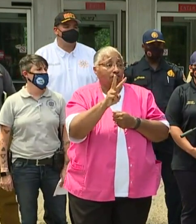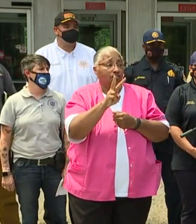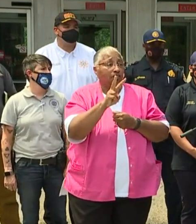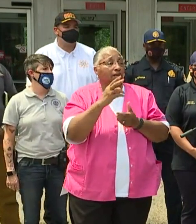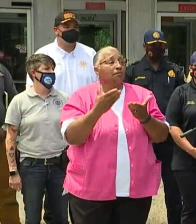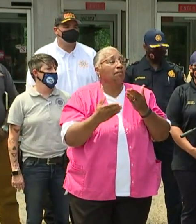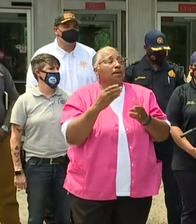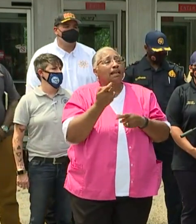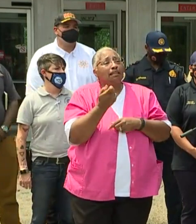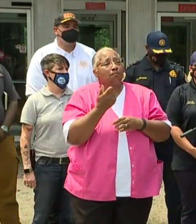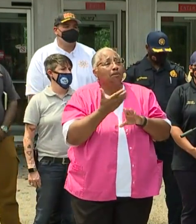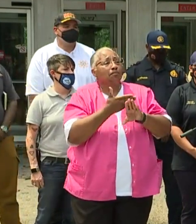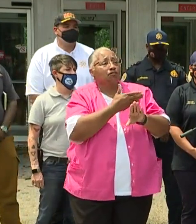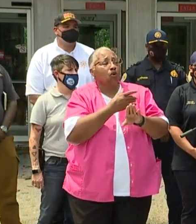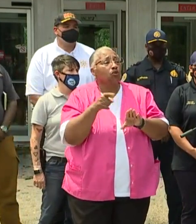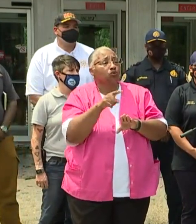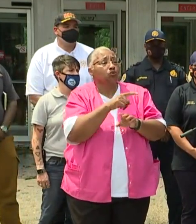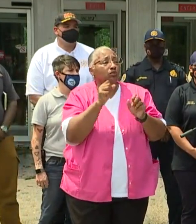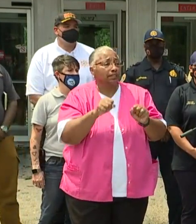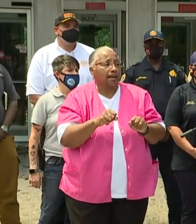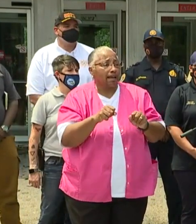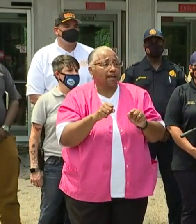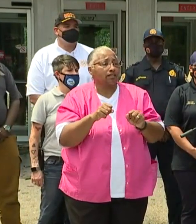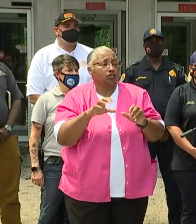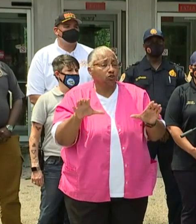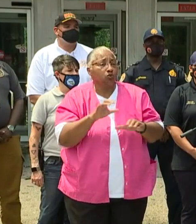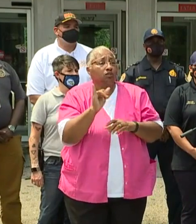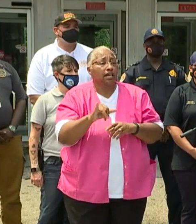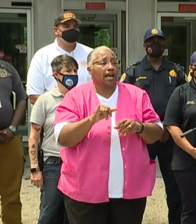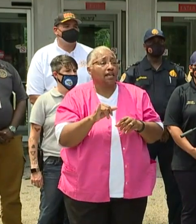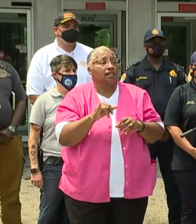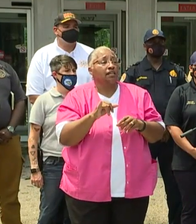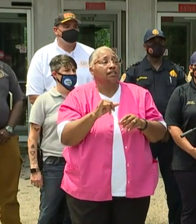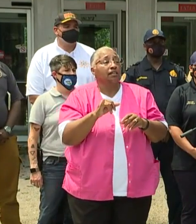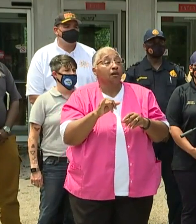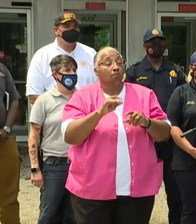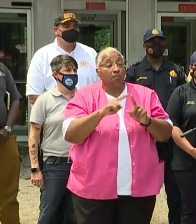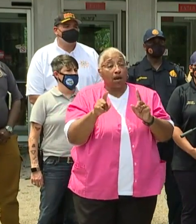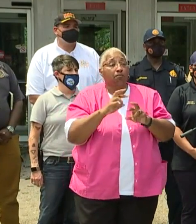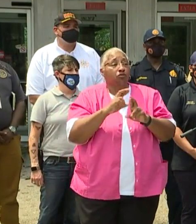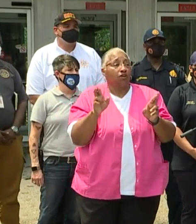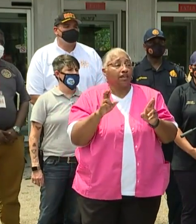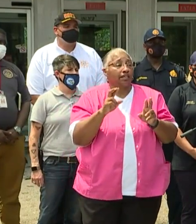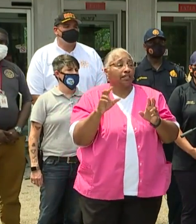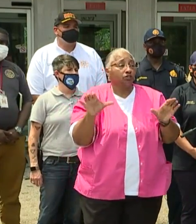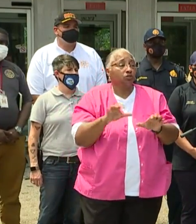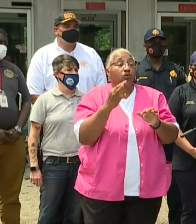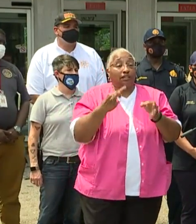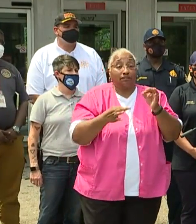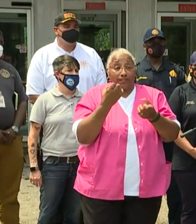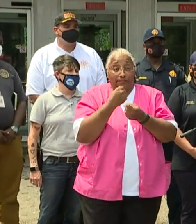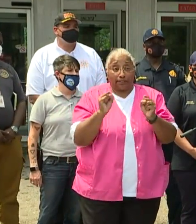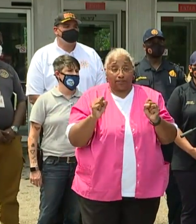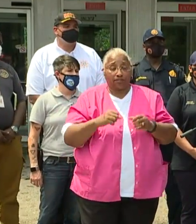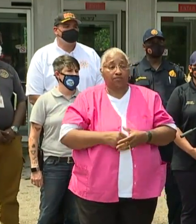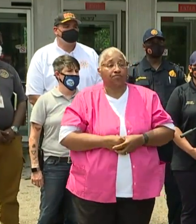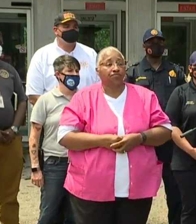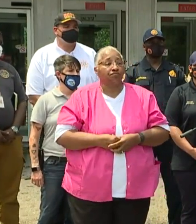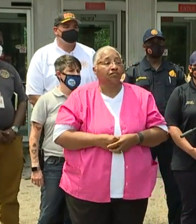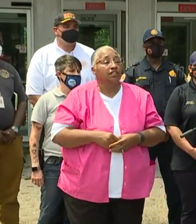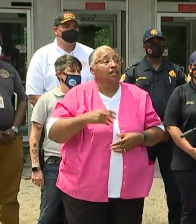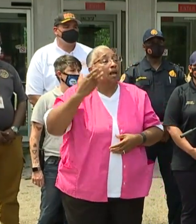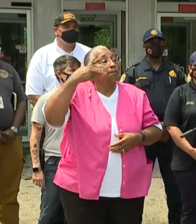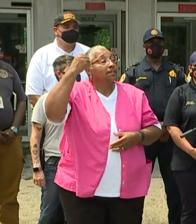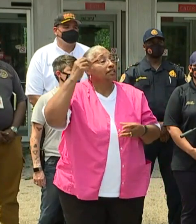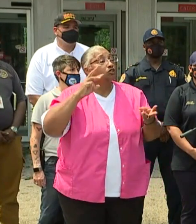you get connectivity or you can charge your battery, but have those ready to go, and only do that if it's safe. Just because the